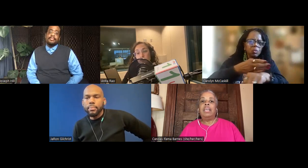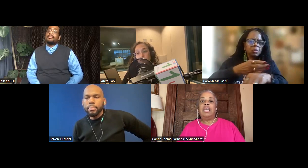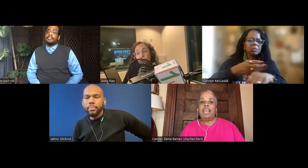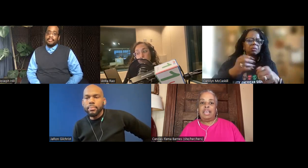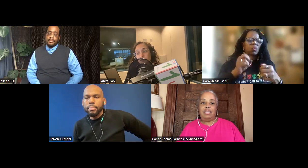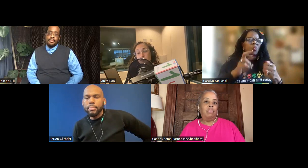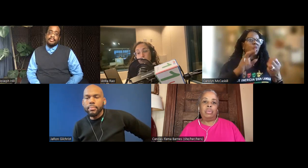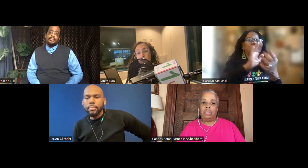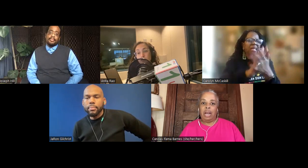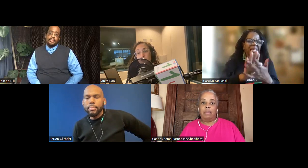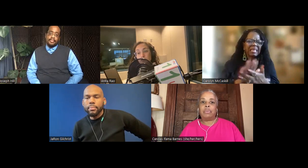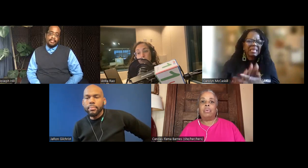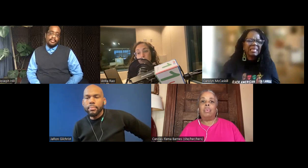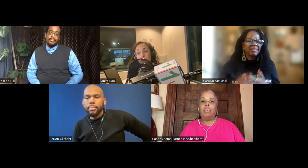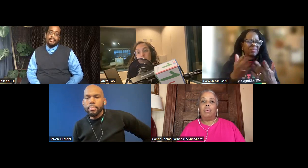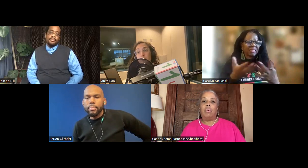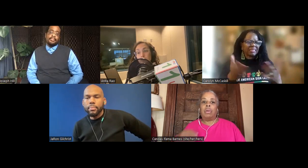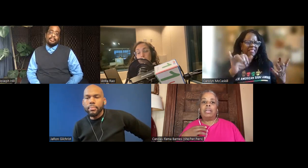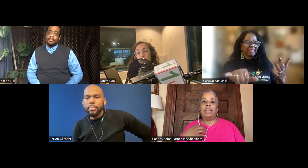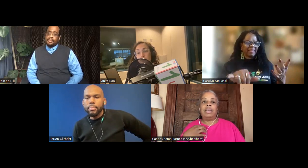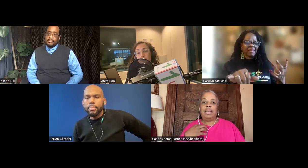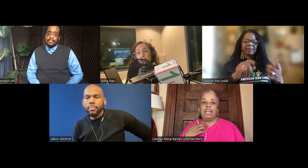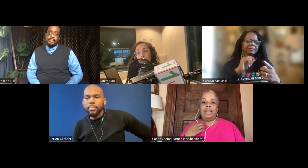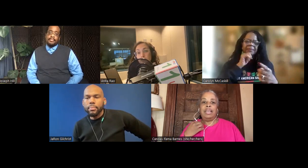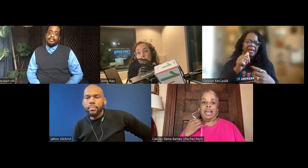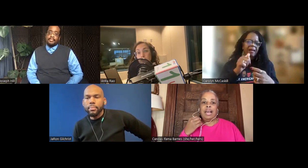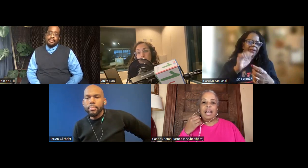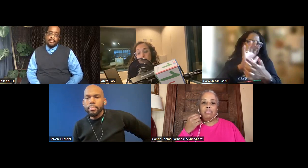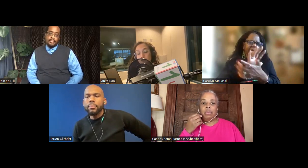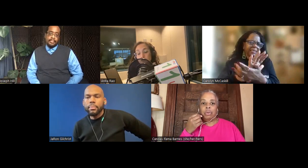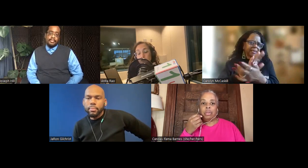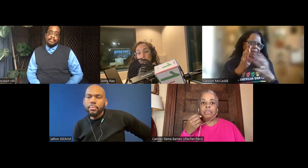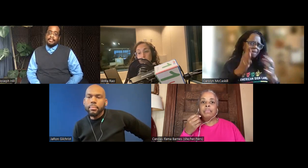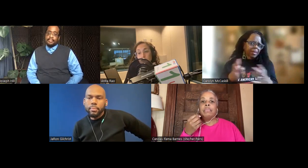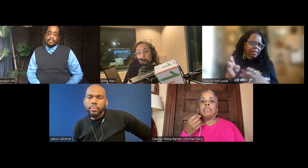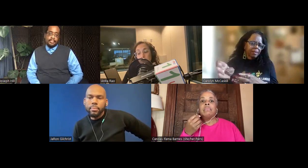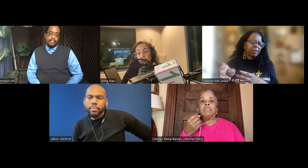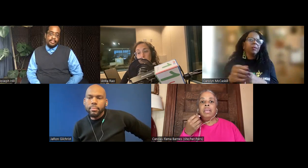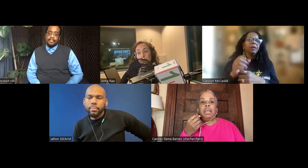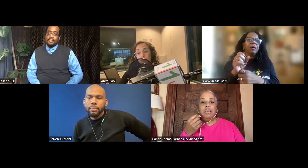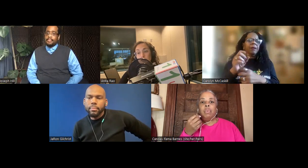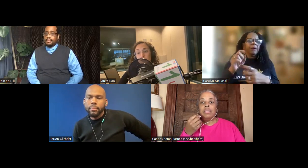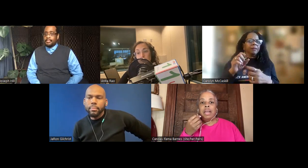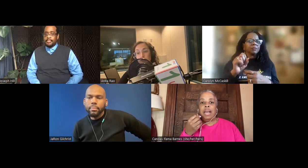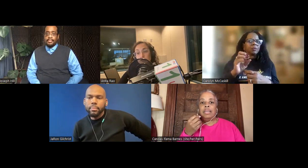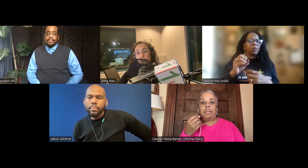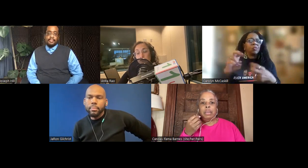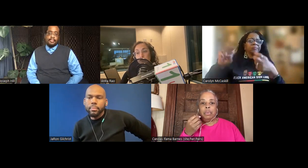working in wood shops or cleaning and that kind of work. It wasn't